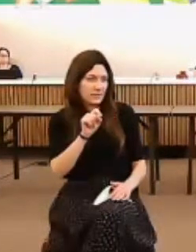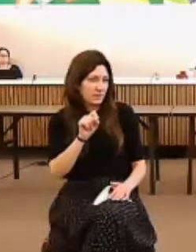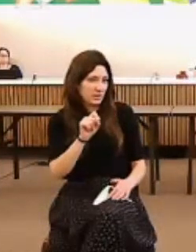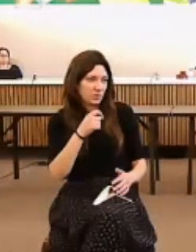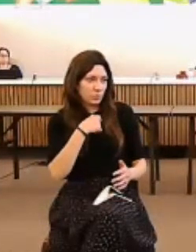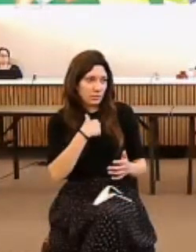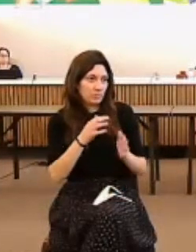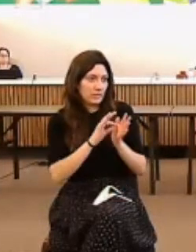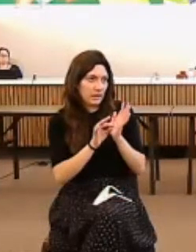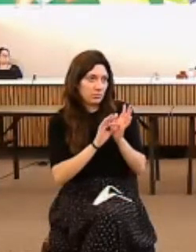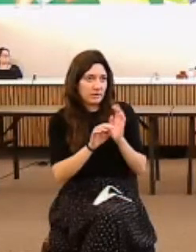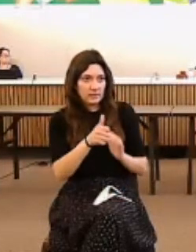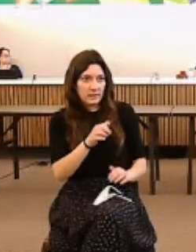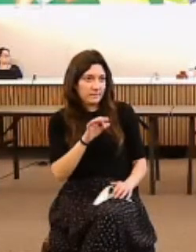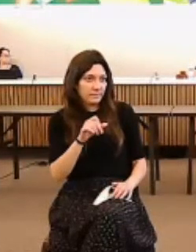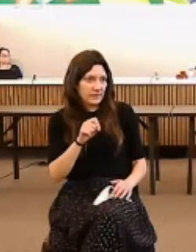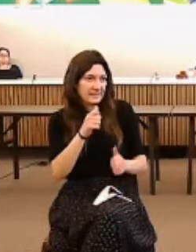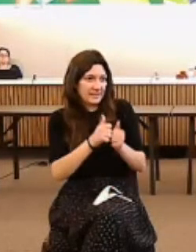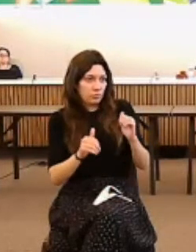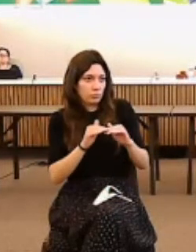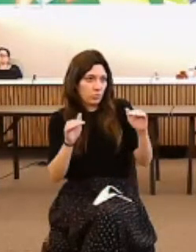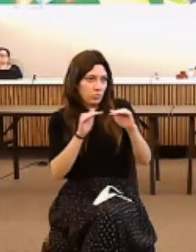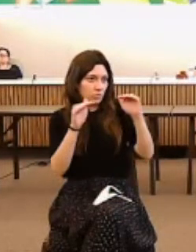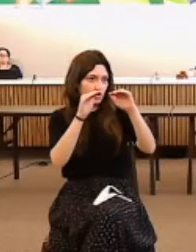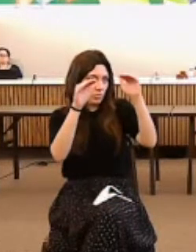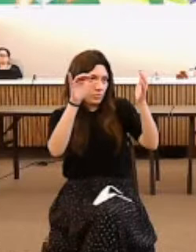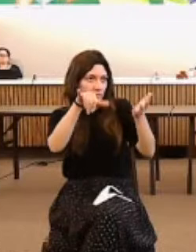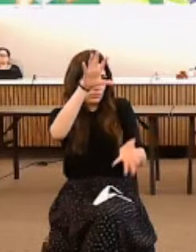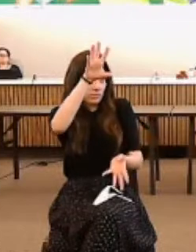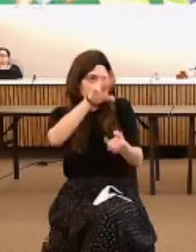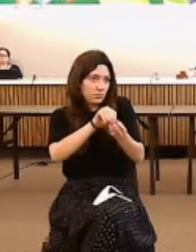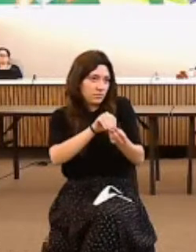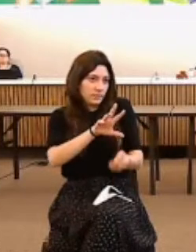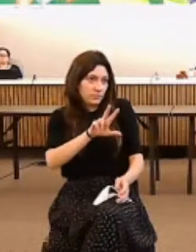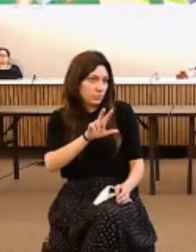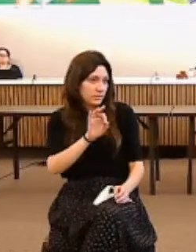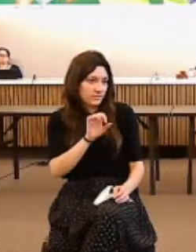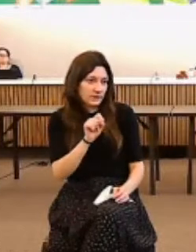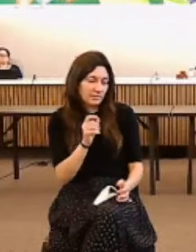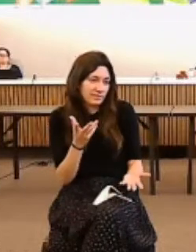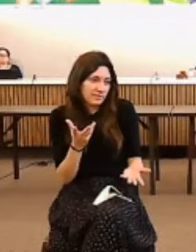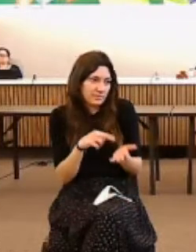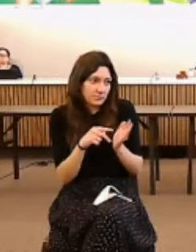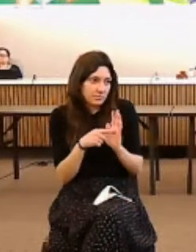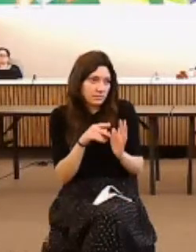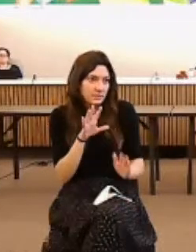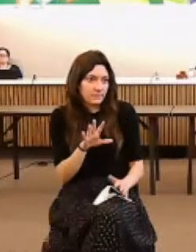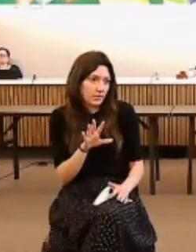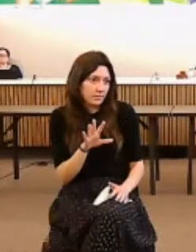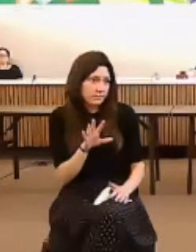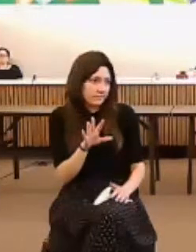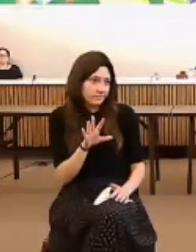per story, generally speaking, but so 52, 53 feet. That's what I meant.